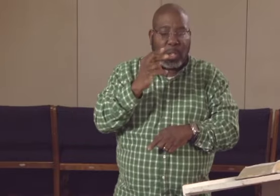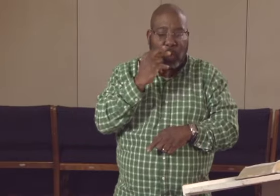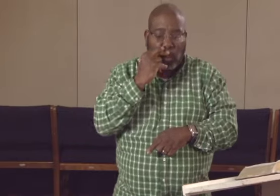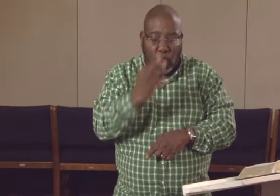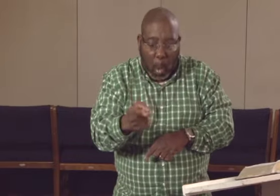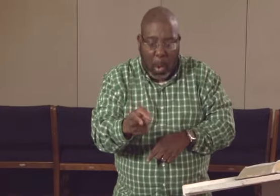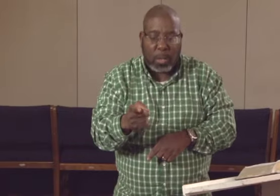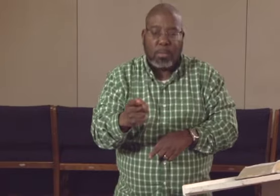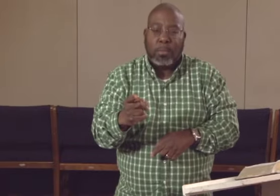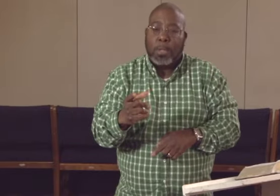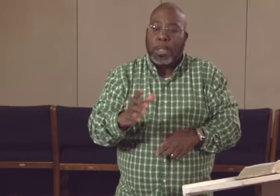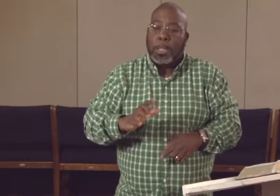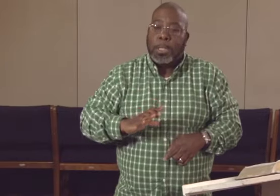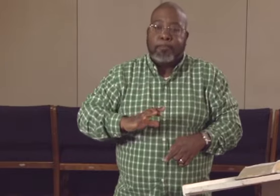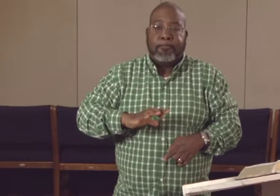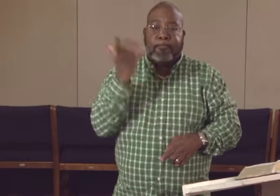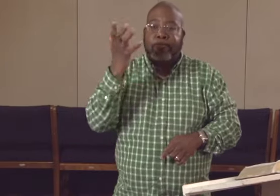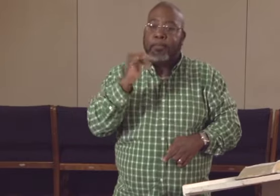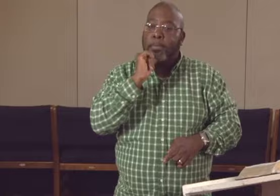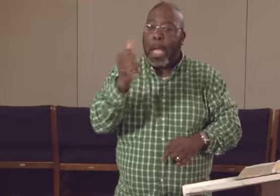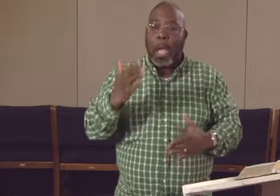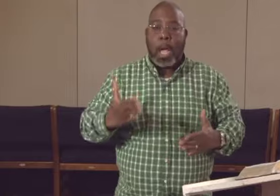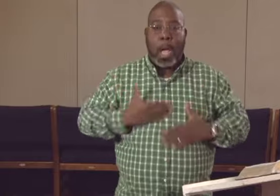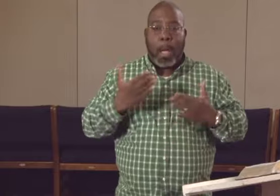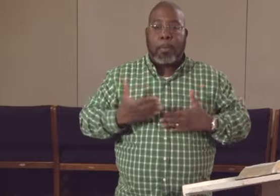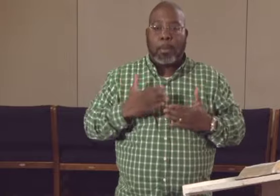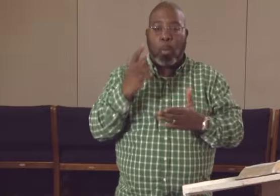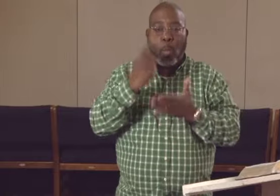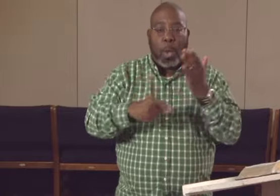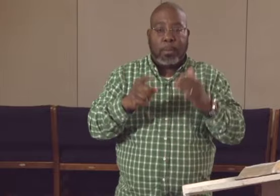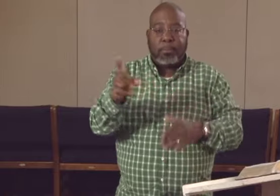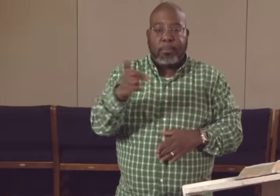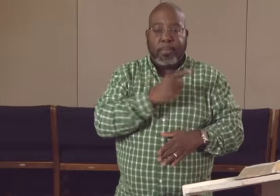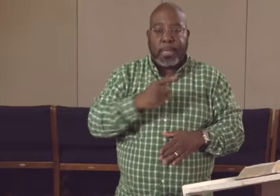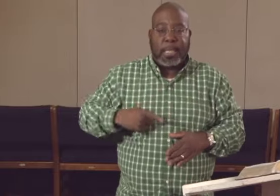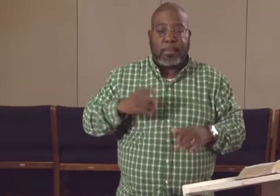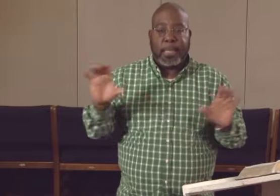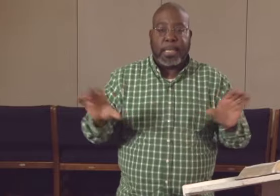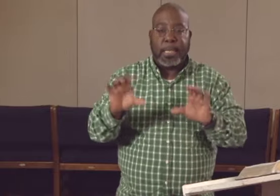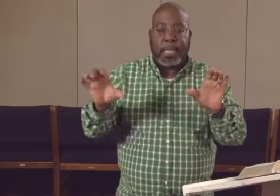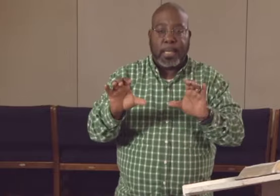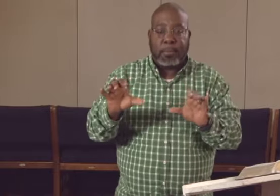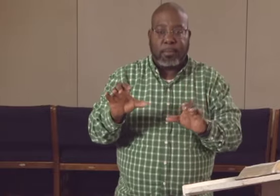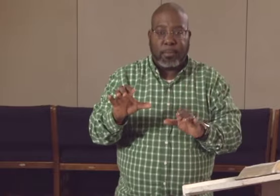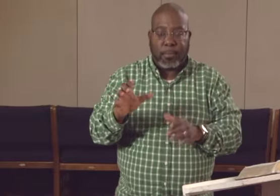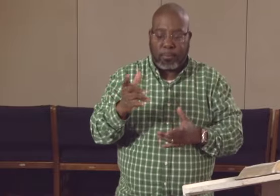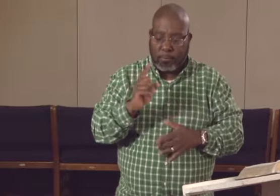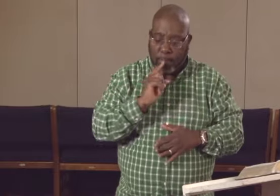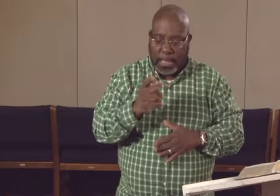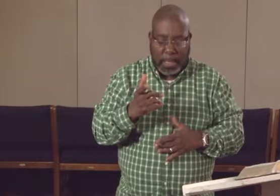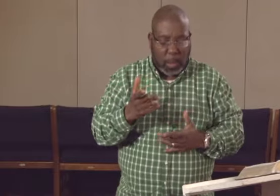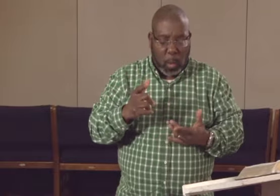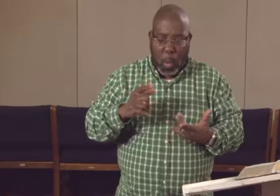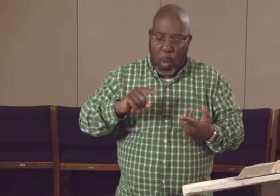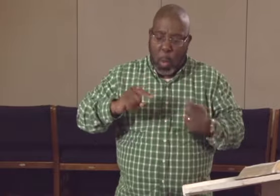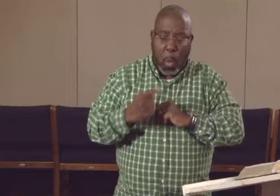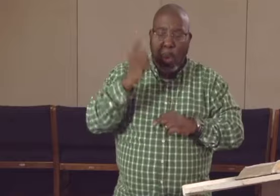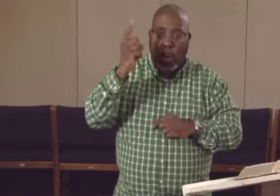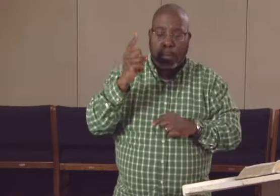But God saw what had happened. God was not pleased at all with what David had done. He was